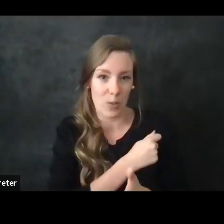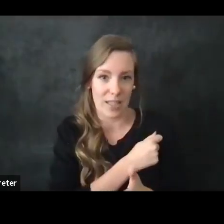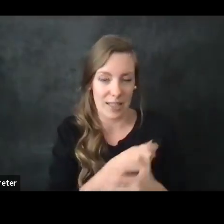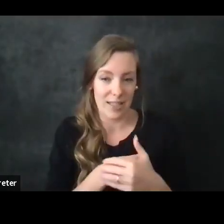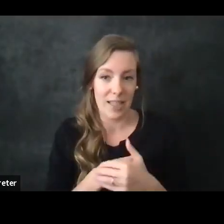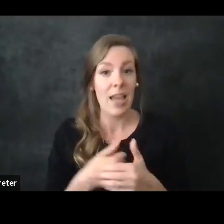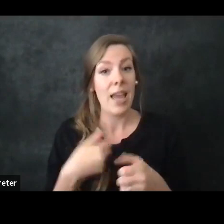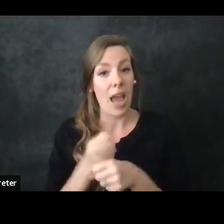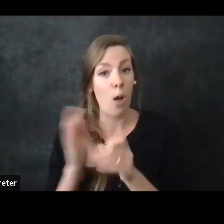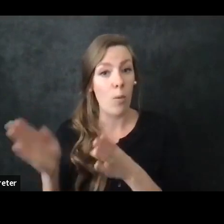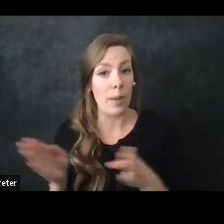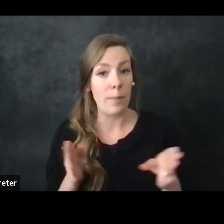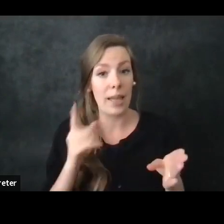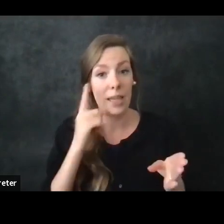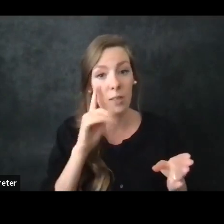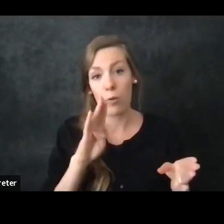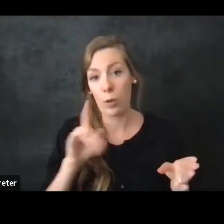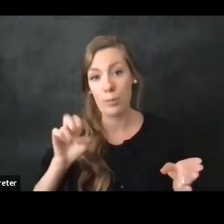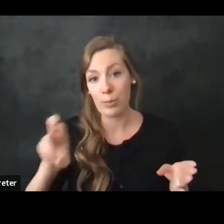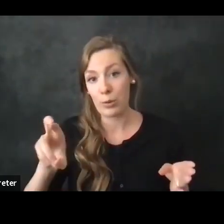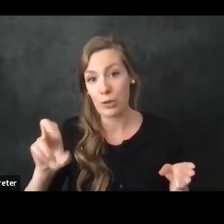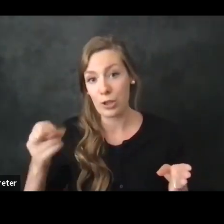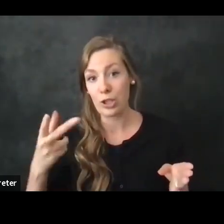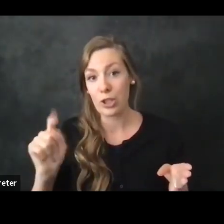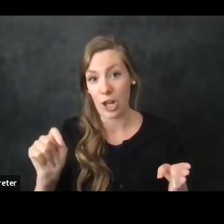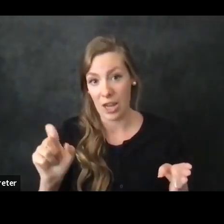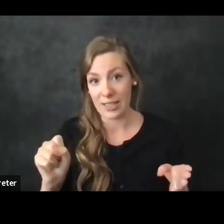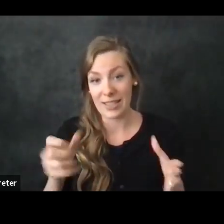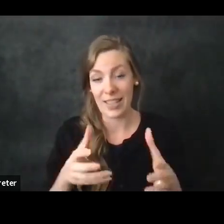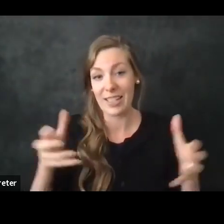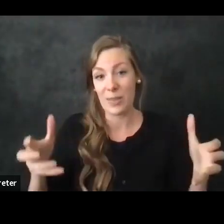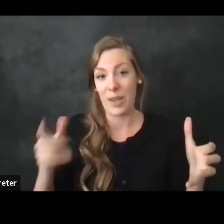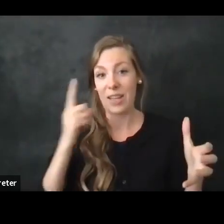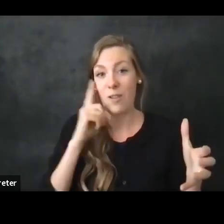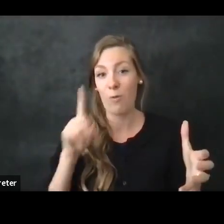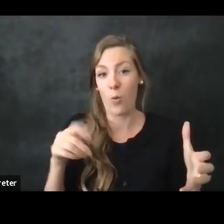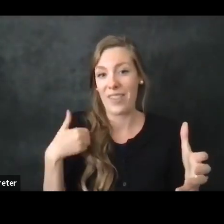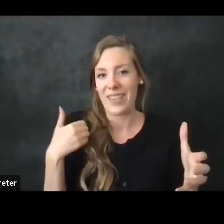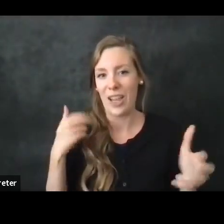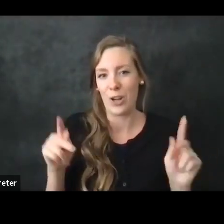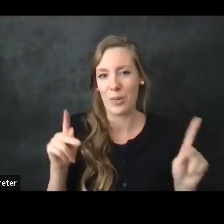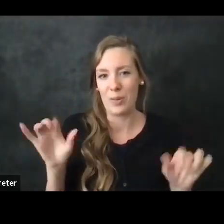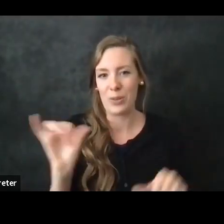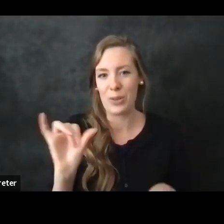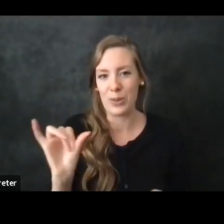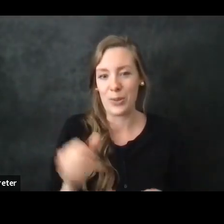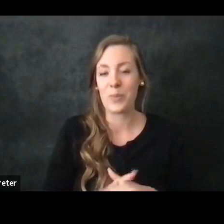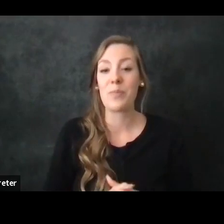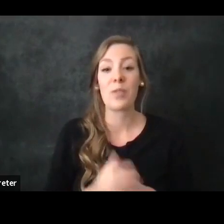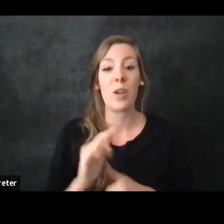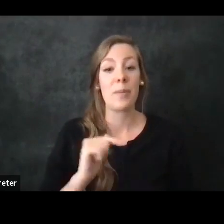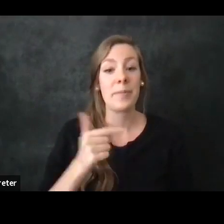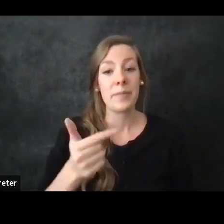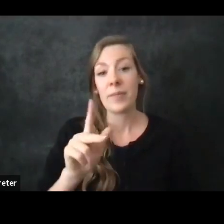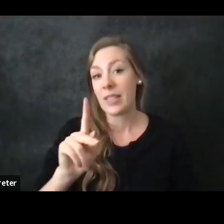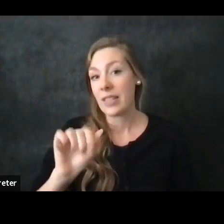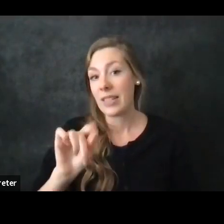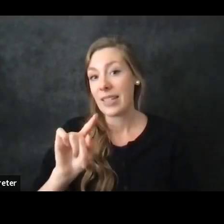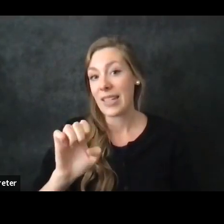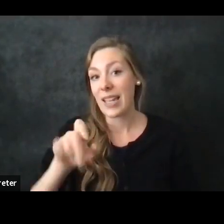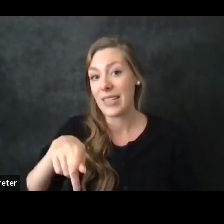plans to offer booster shots and expand our eligibility to our youngest residents. With that, I'll turn it over to Kate Pack, our